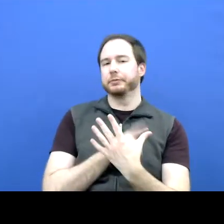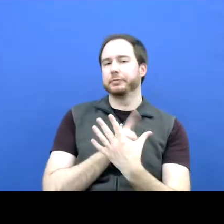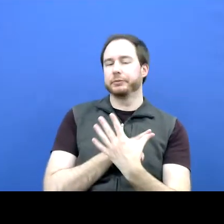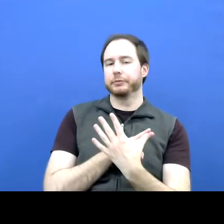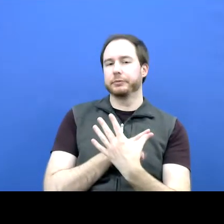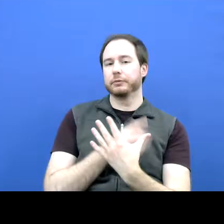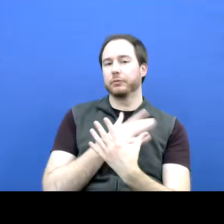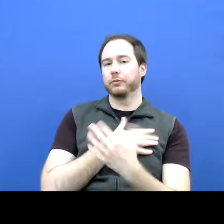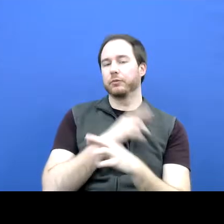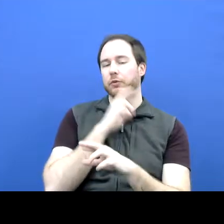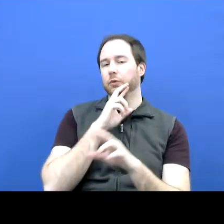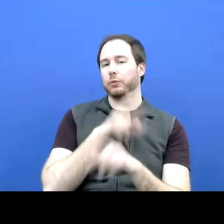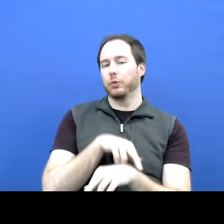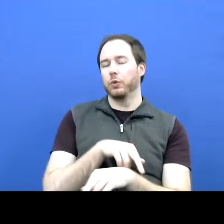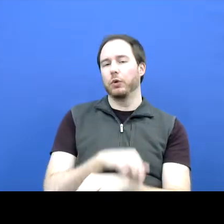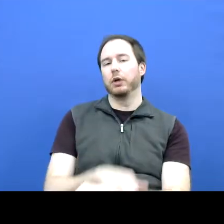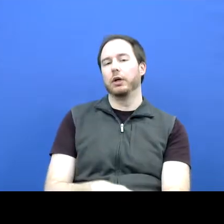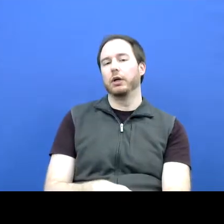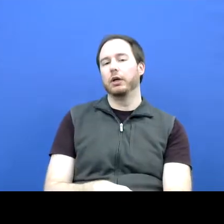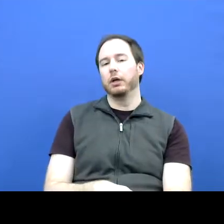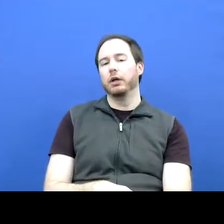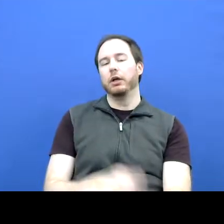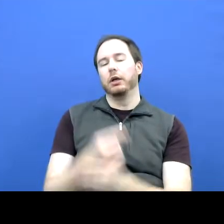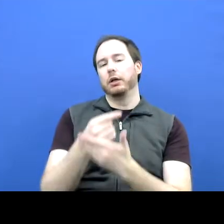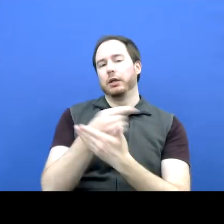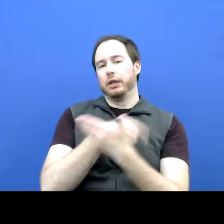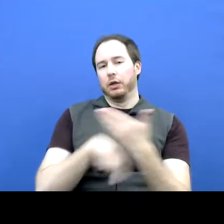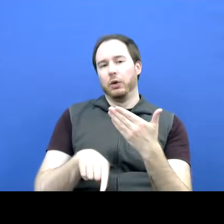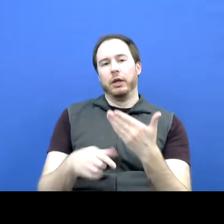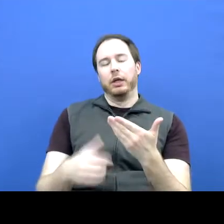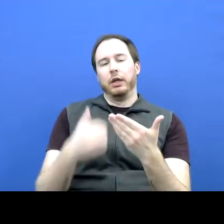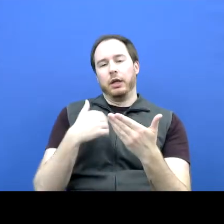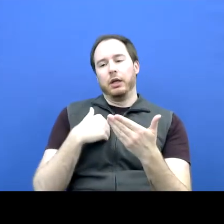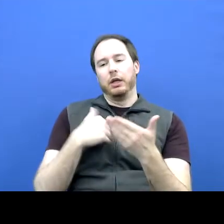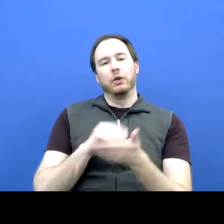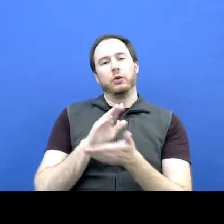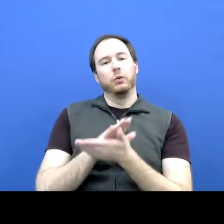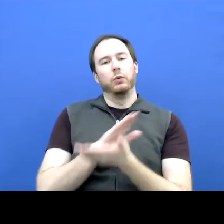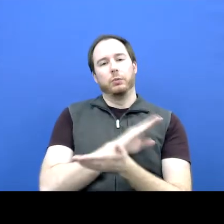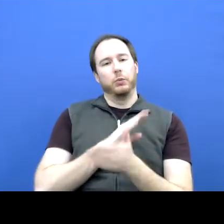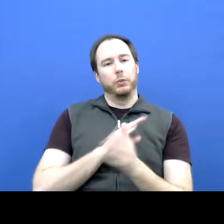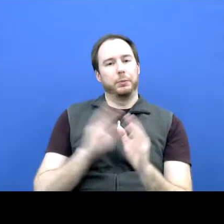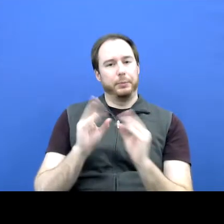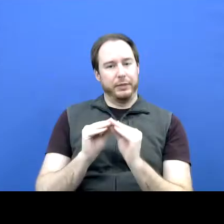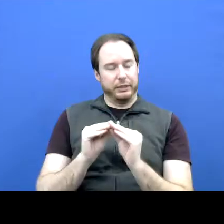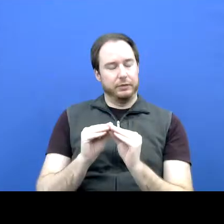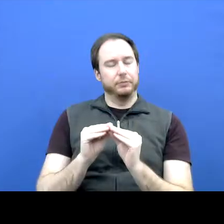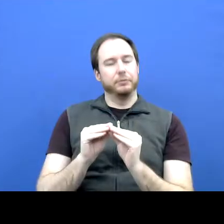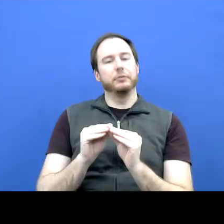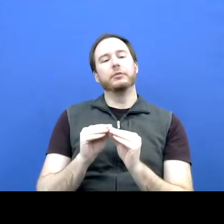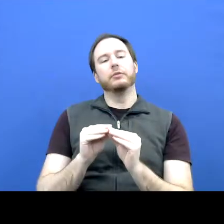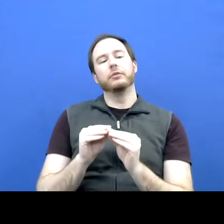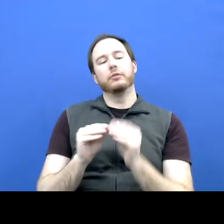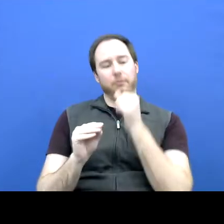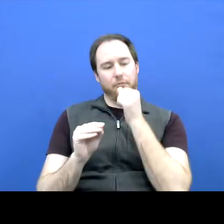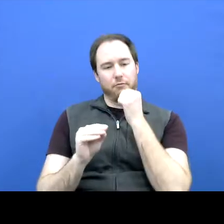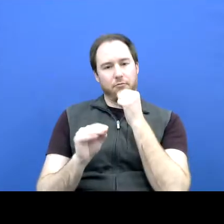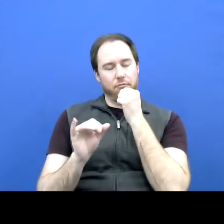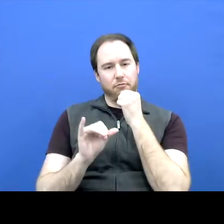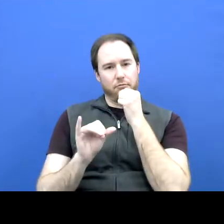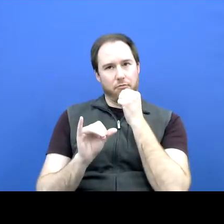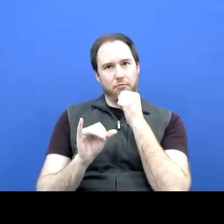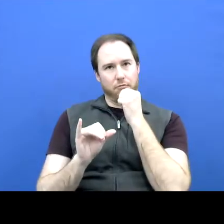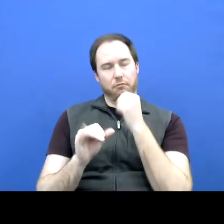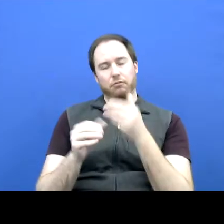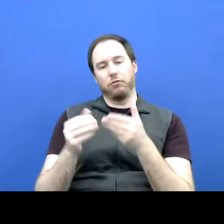My report, next week we have school board meeting. We also have, before our